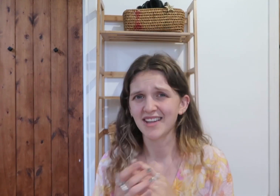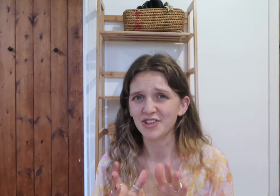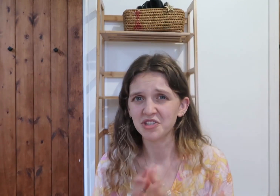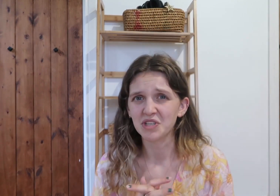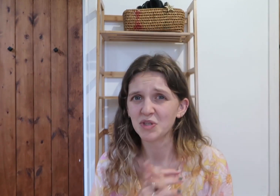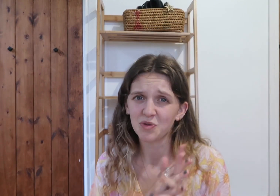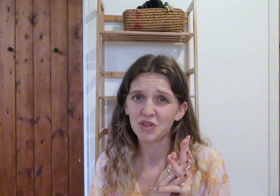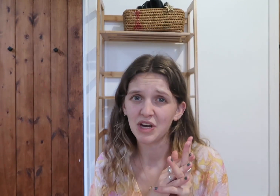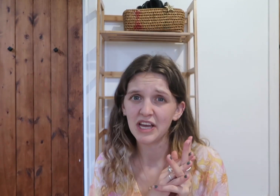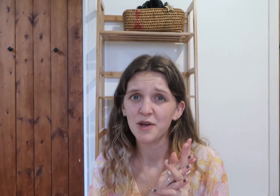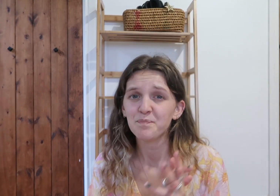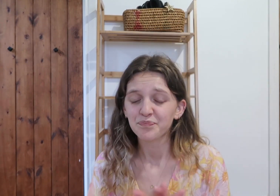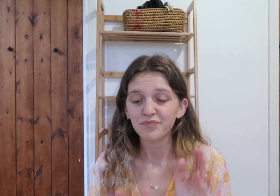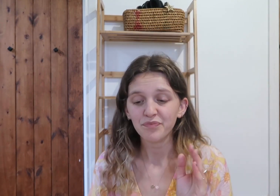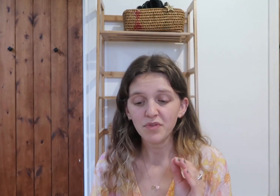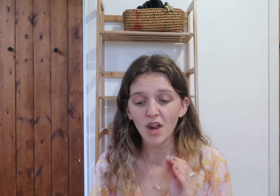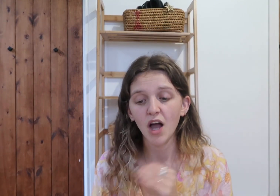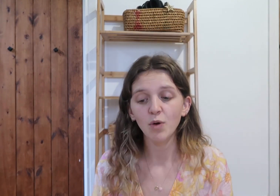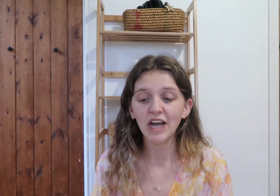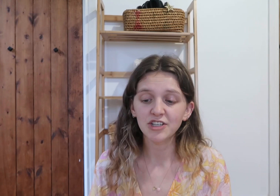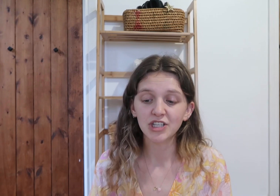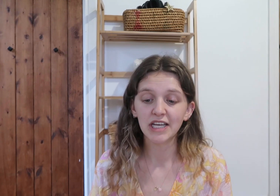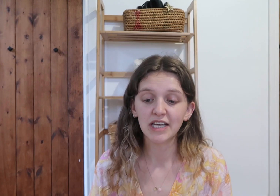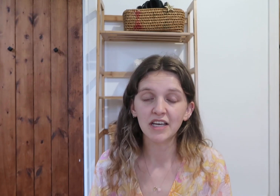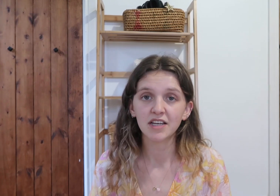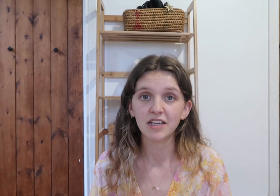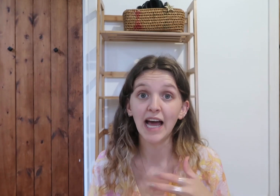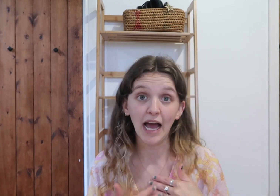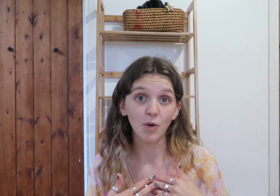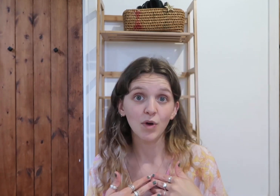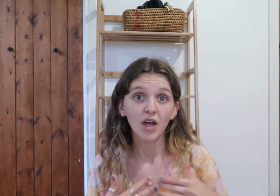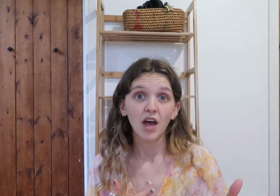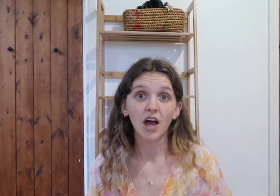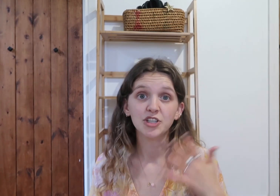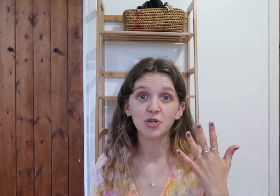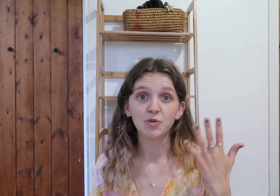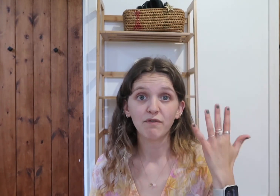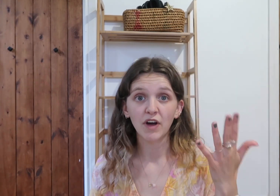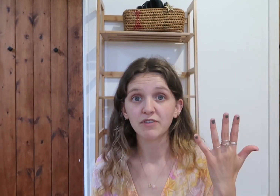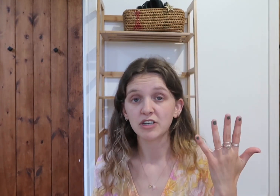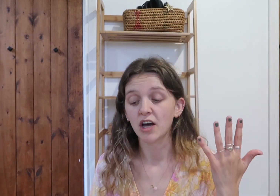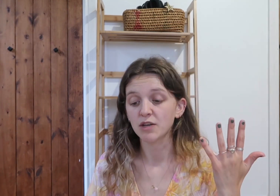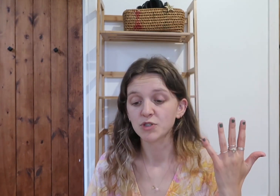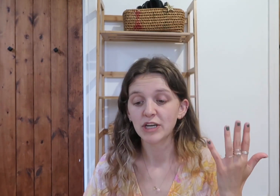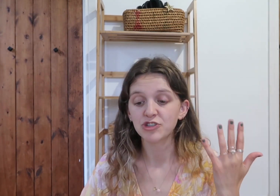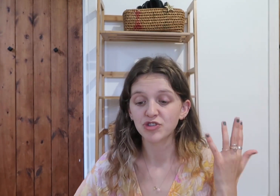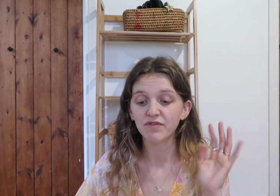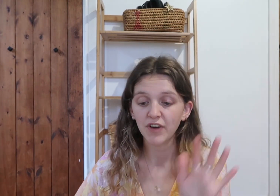couldn't do it, so I stuck with 3. I would actually, now I do 5 at a time, so I introduce